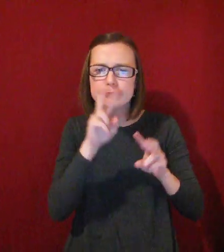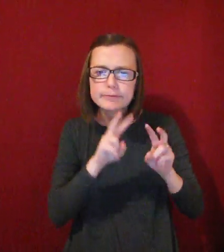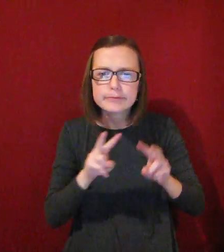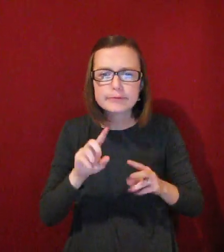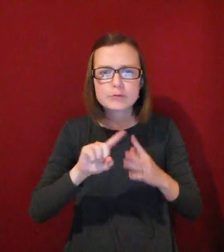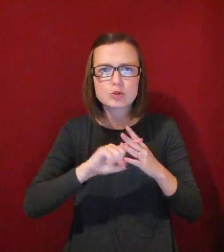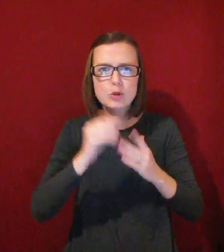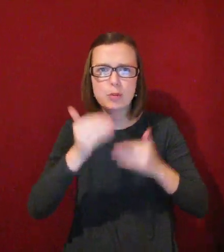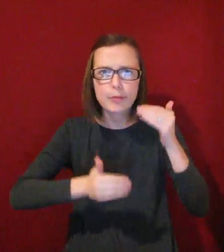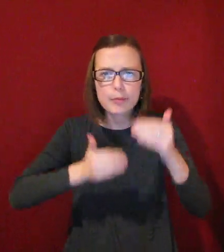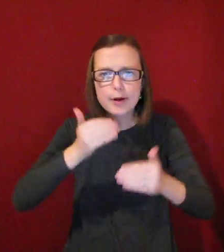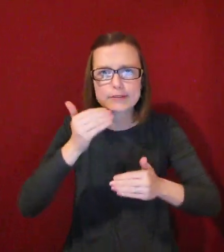here.